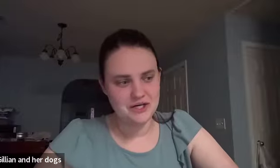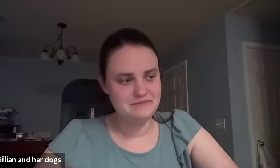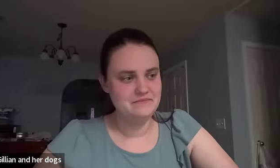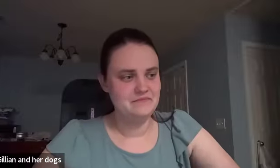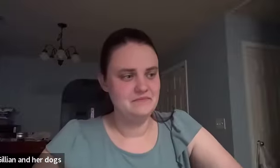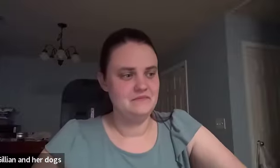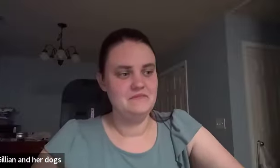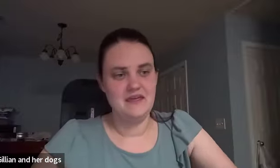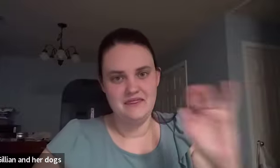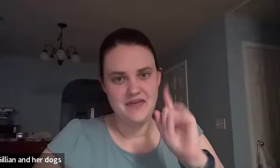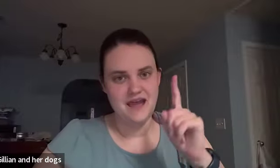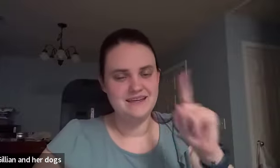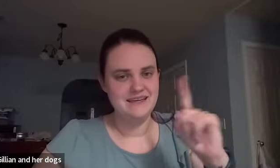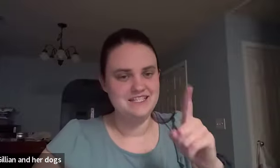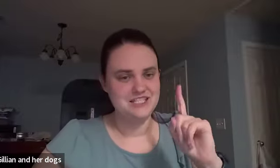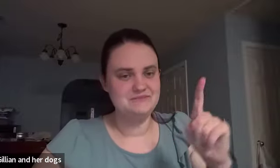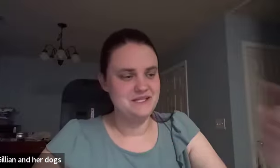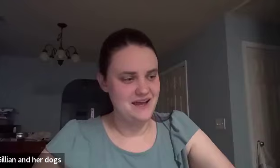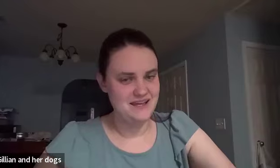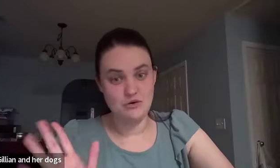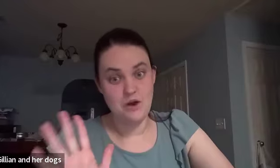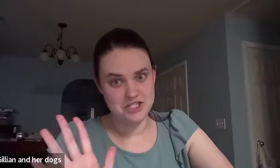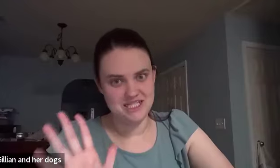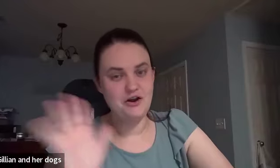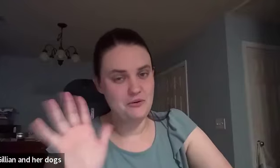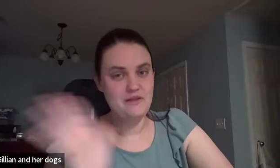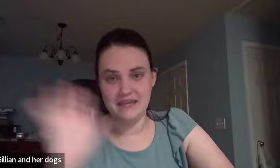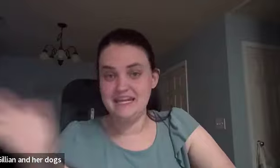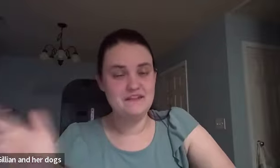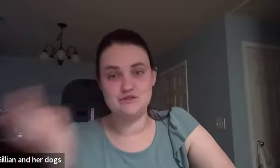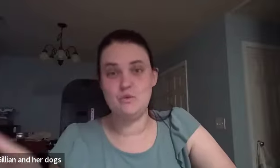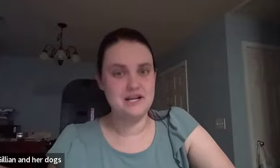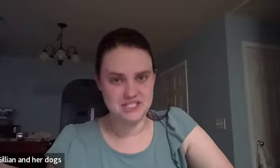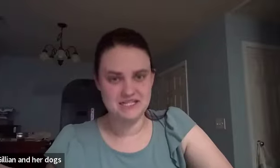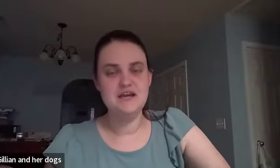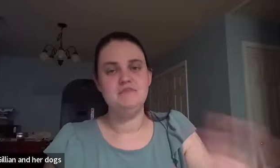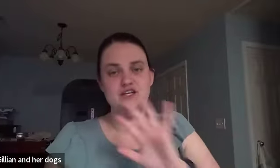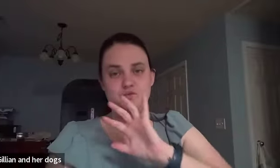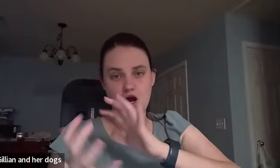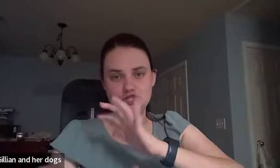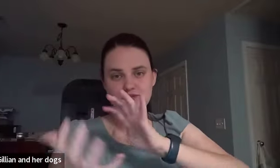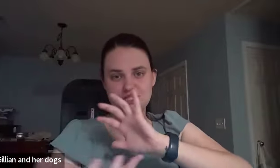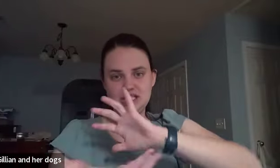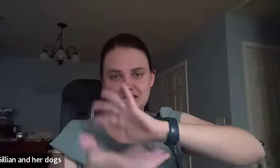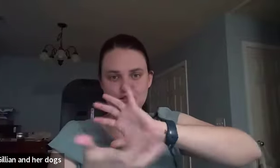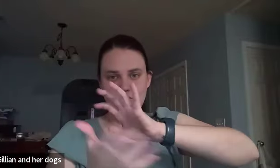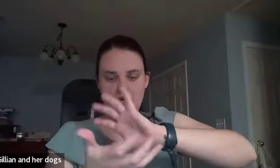car. That can get you because, or washing, car, like anything that's washing, because washer machine is like